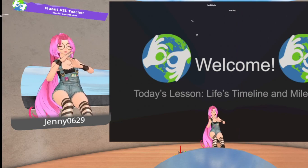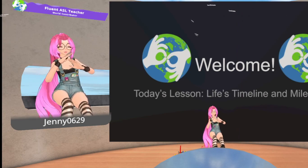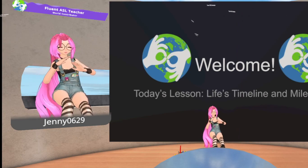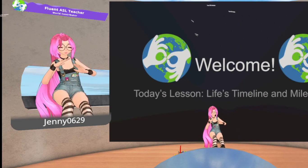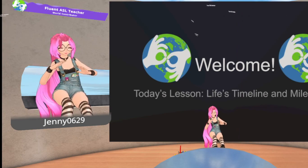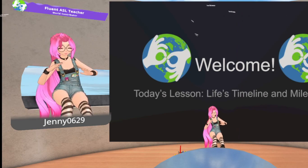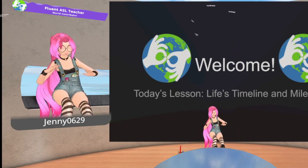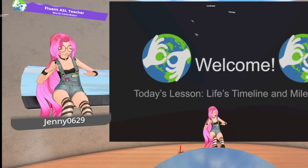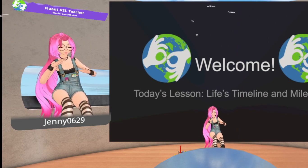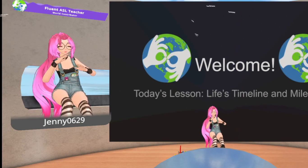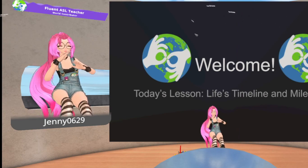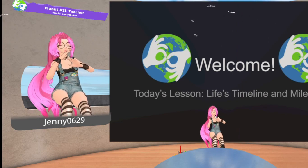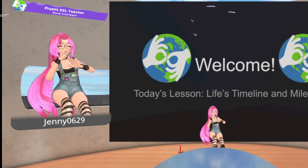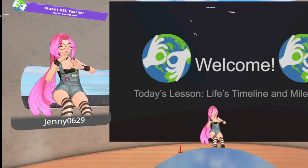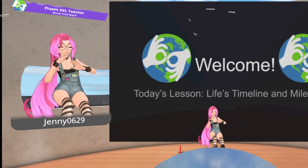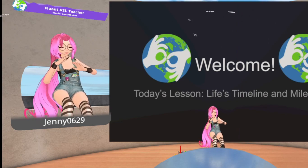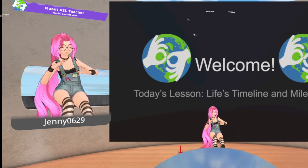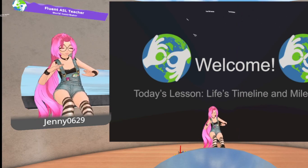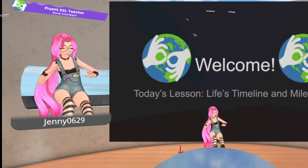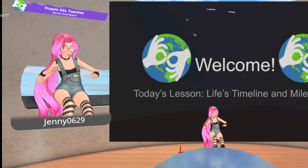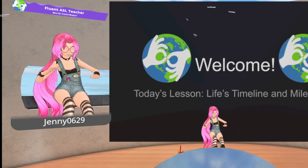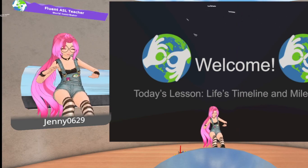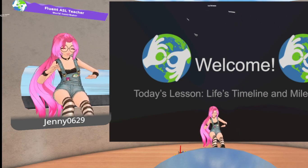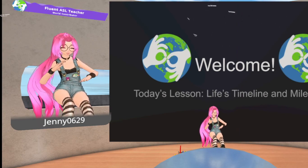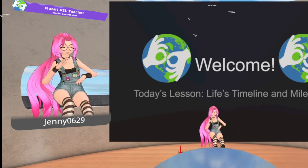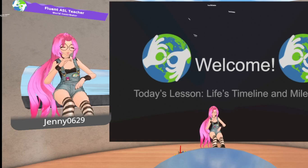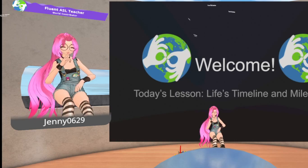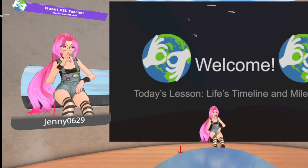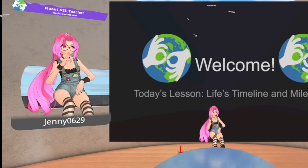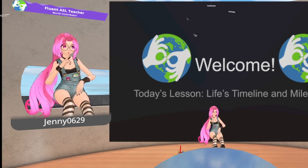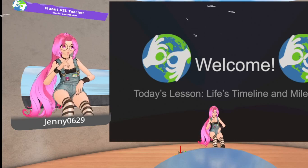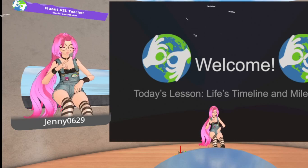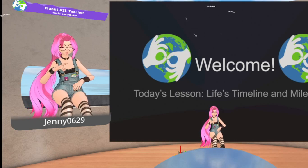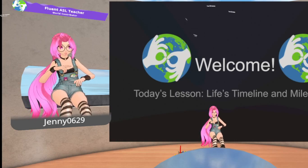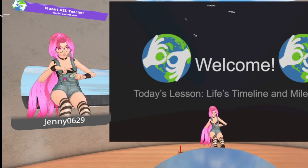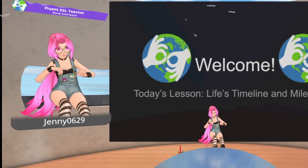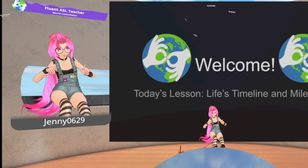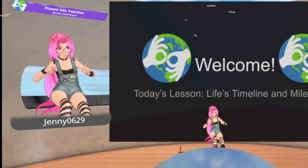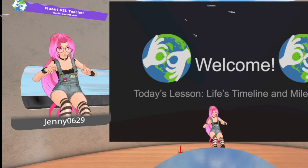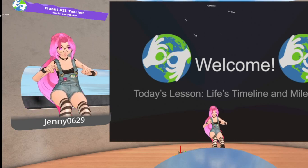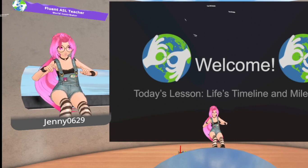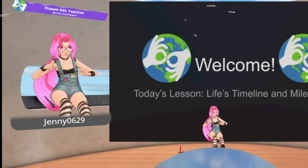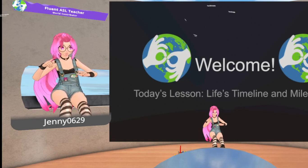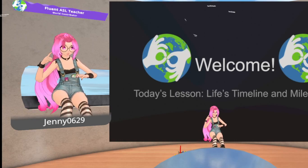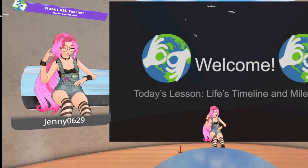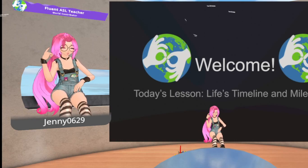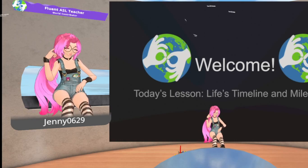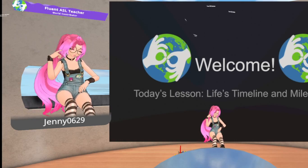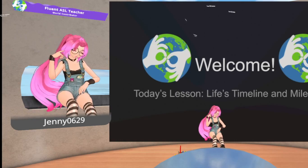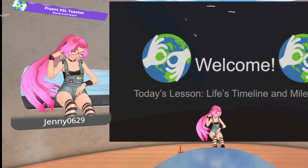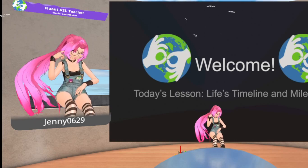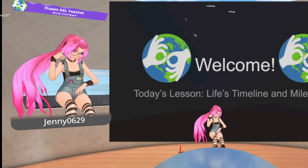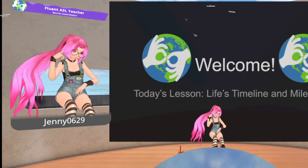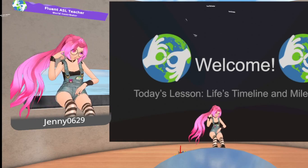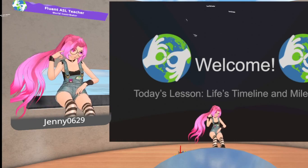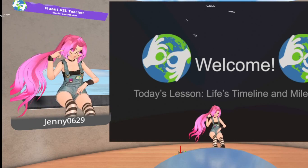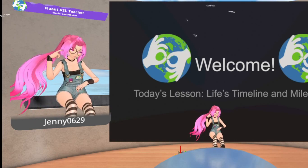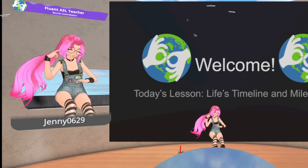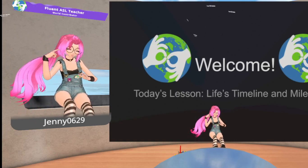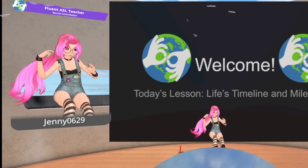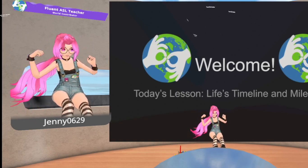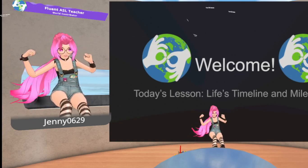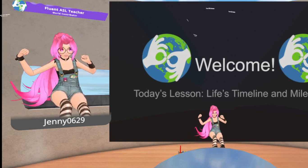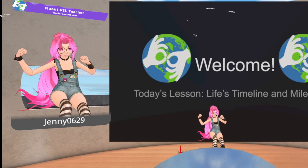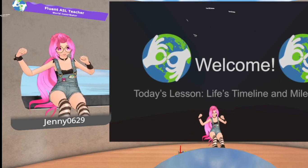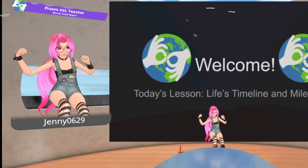X. Quiet. Shh, quiet. Yeah. And then the opposite of that would be loud, is pointing to your ear